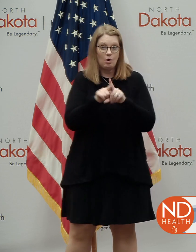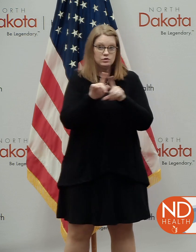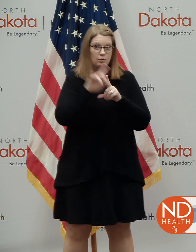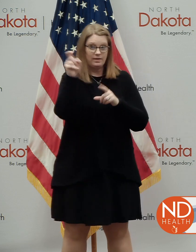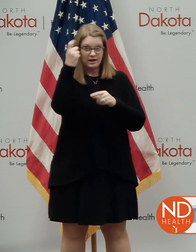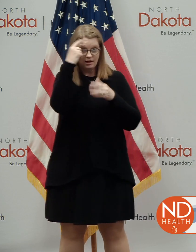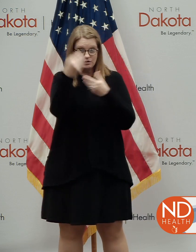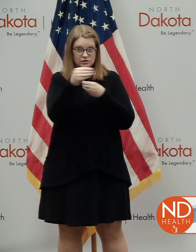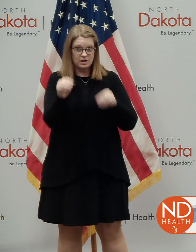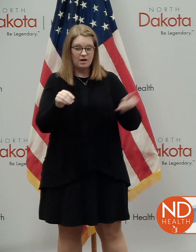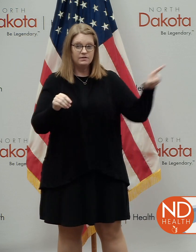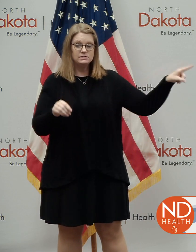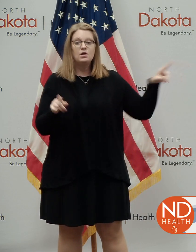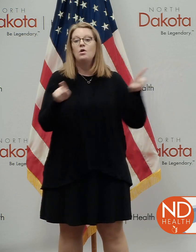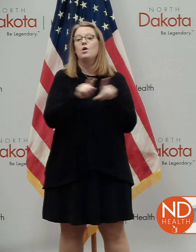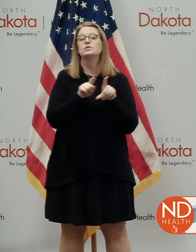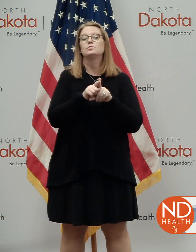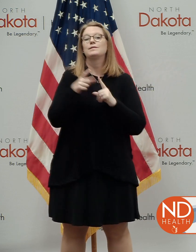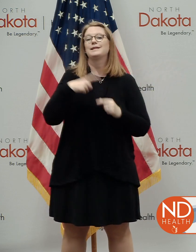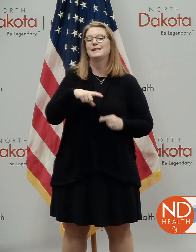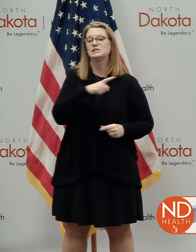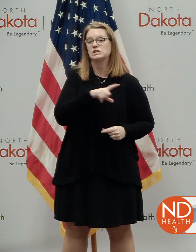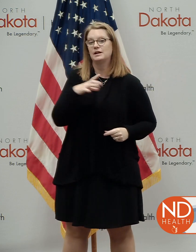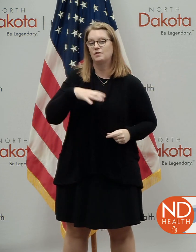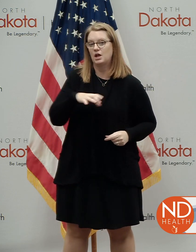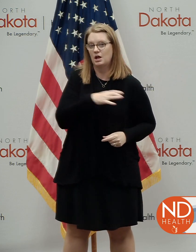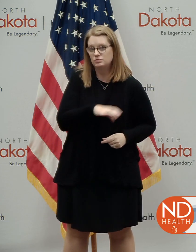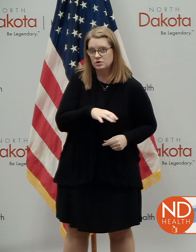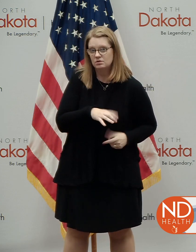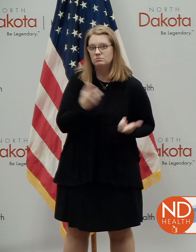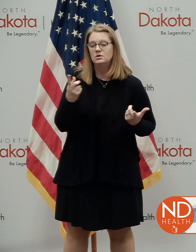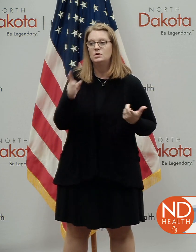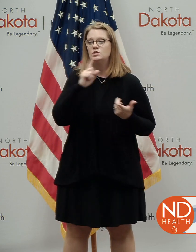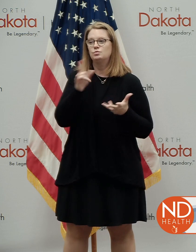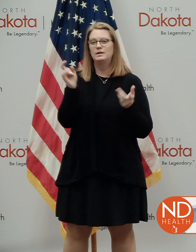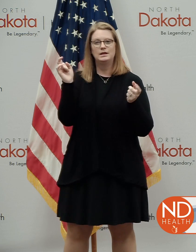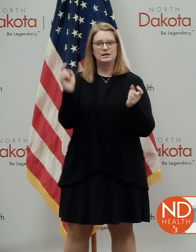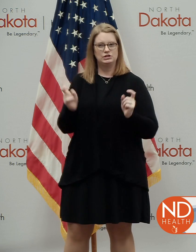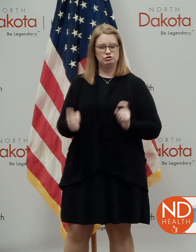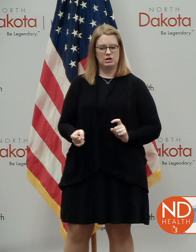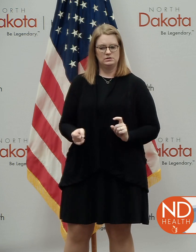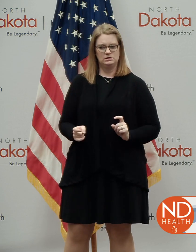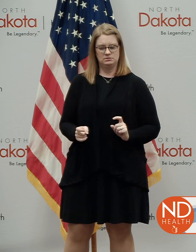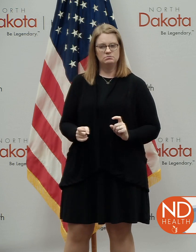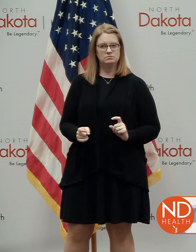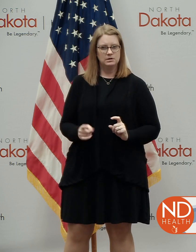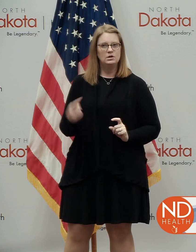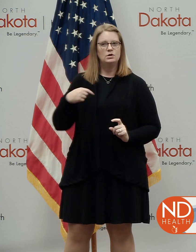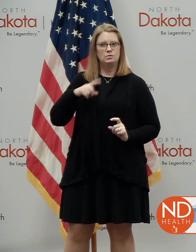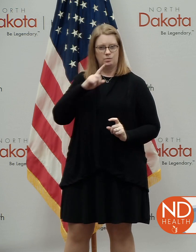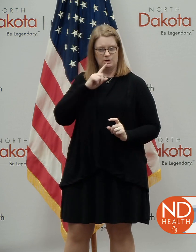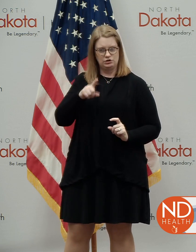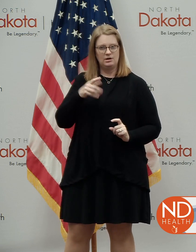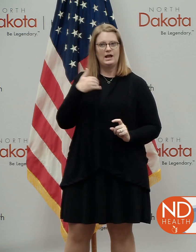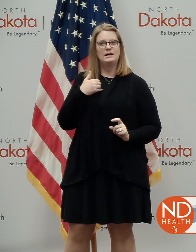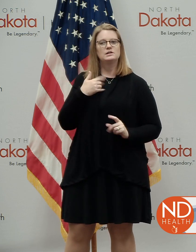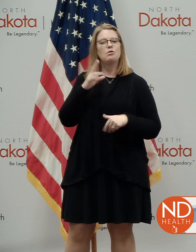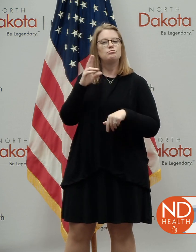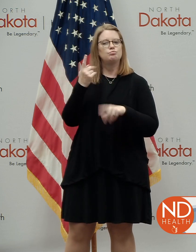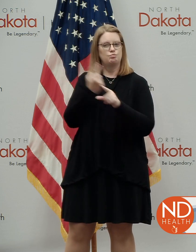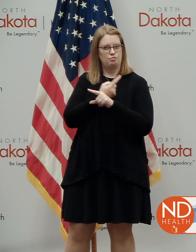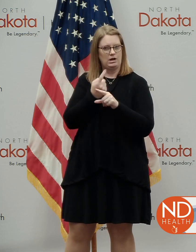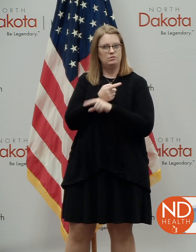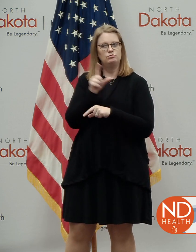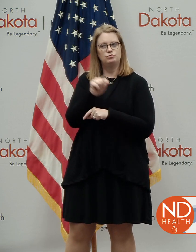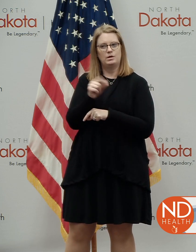office and with Legislative Council to make many adjustments that can ensure we have as normal a 2021 session as